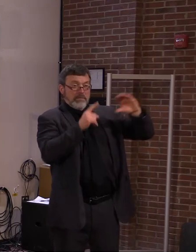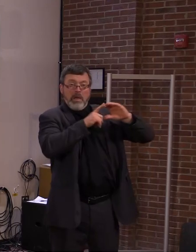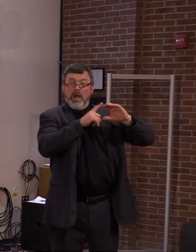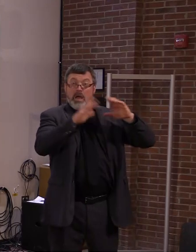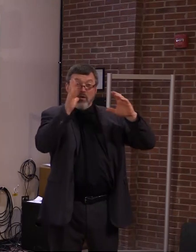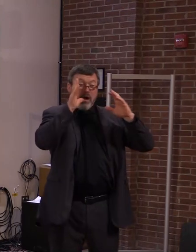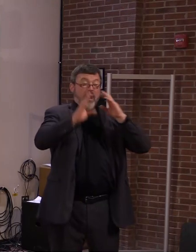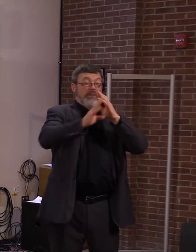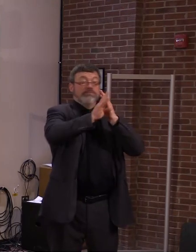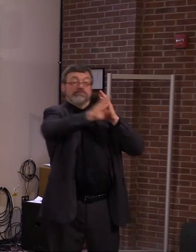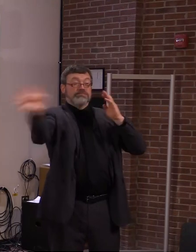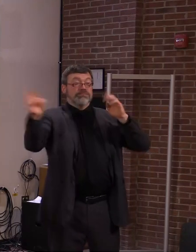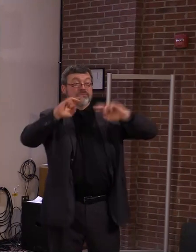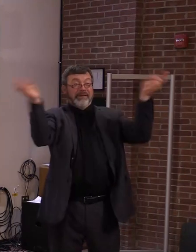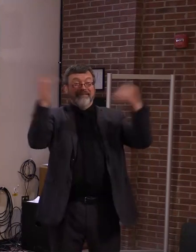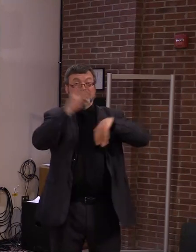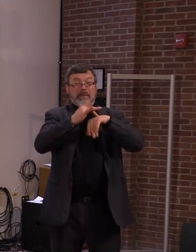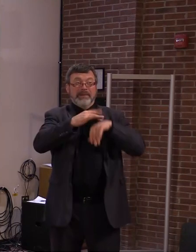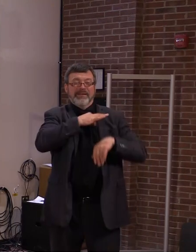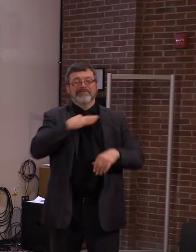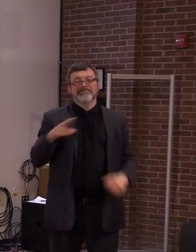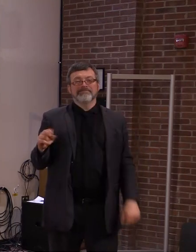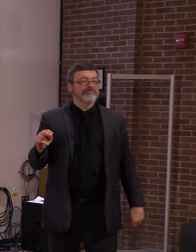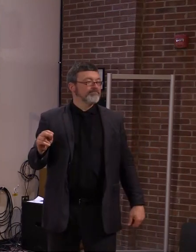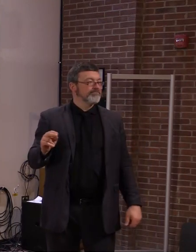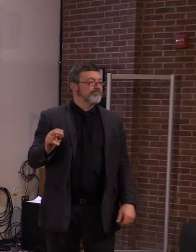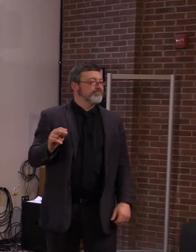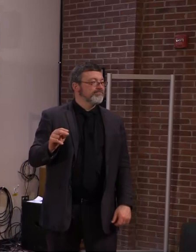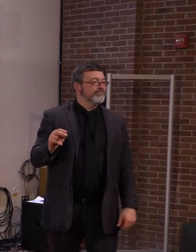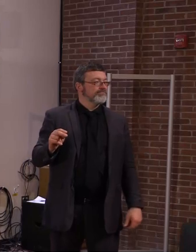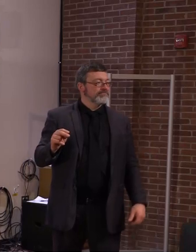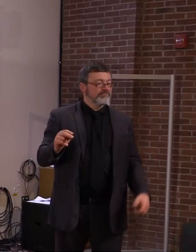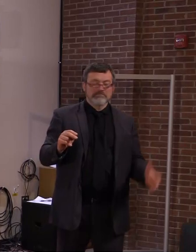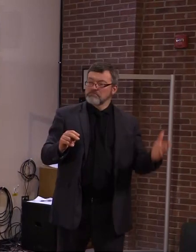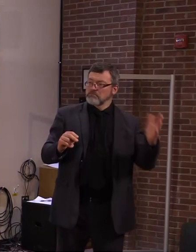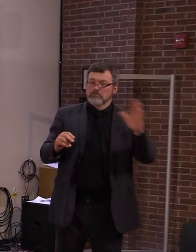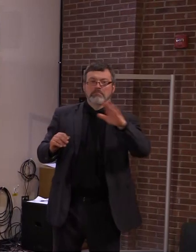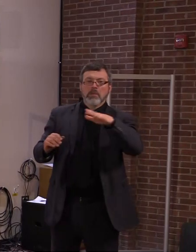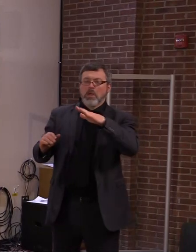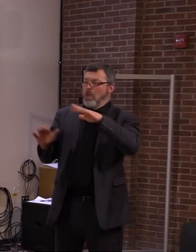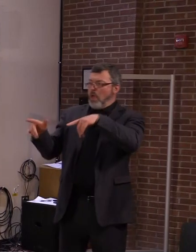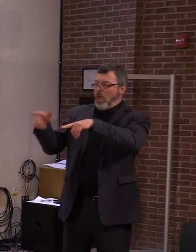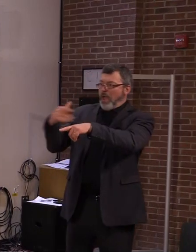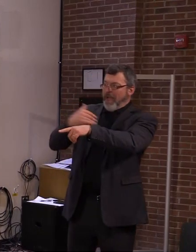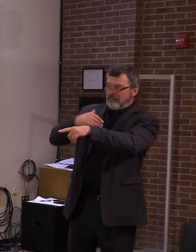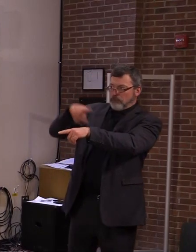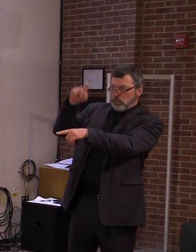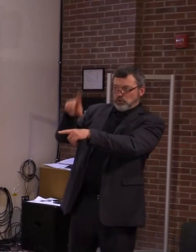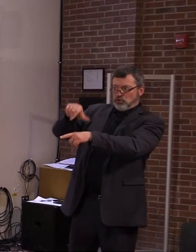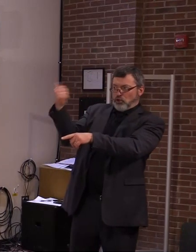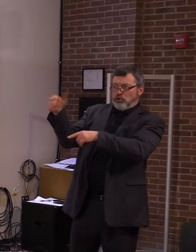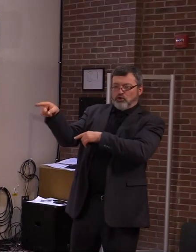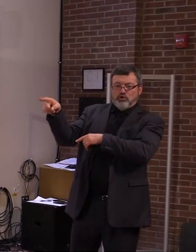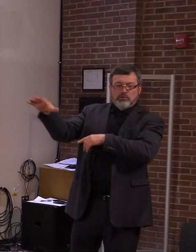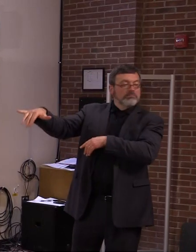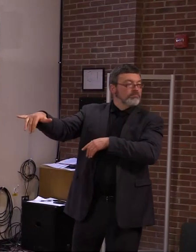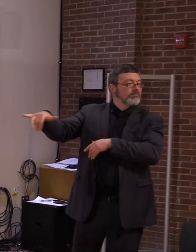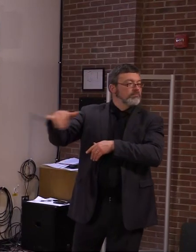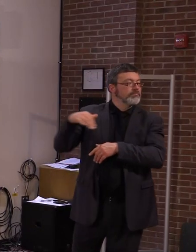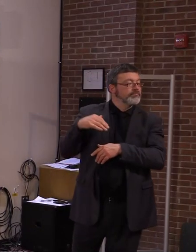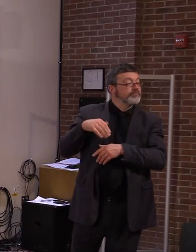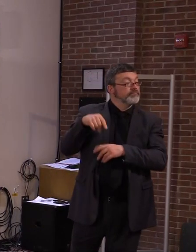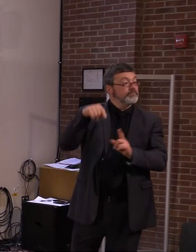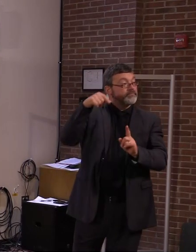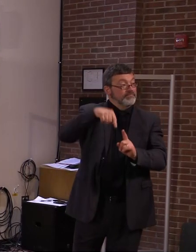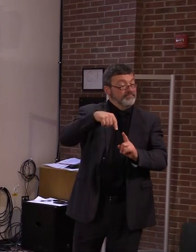Thank you, Secretary Smith, and don't go away. My next question is for you as well. You talked about the evolving testing strategies and the home test